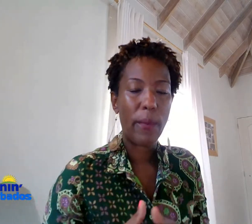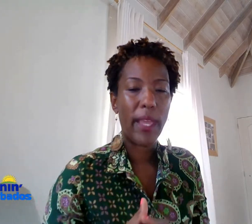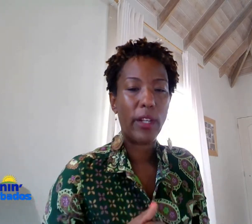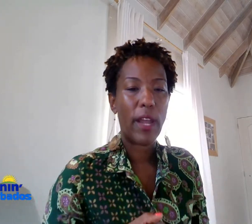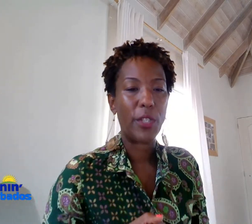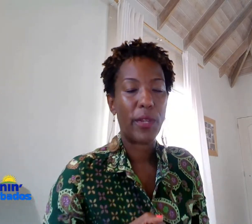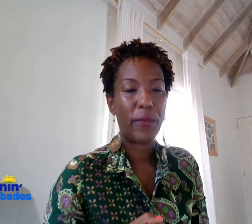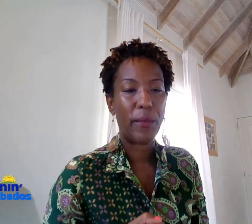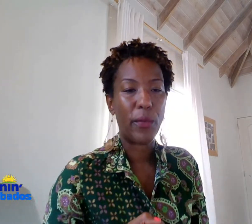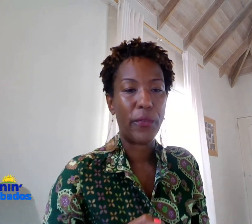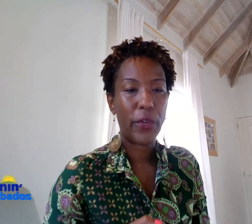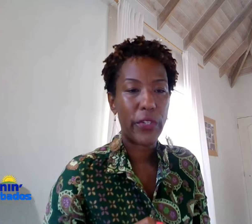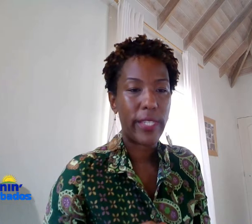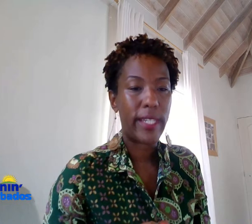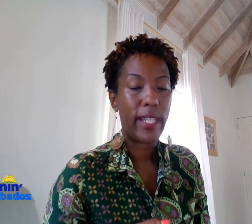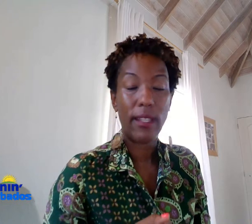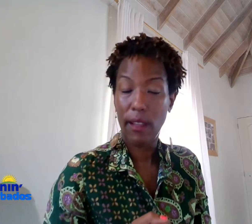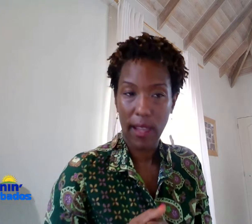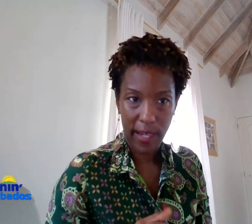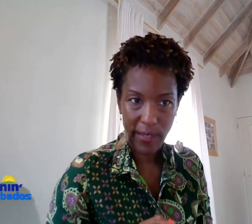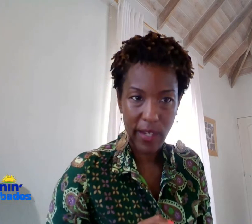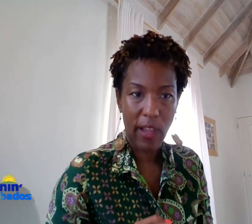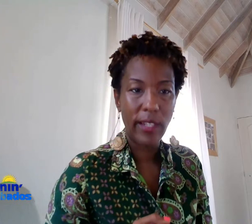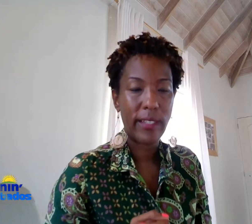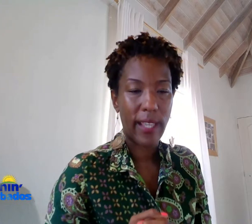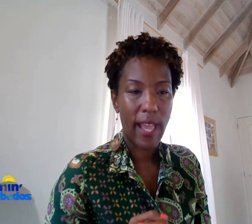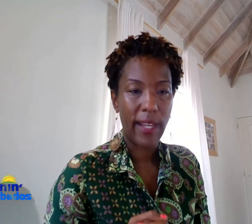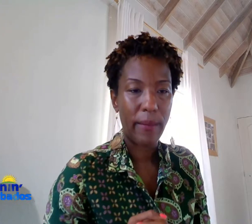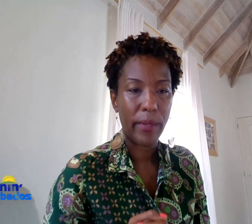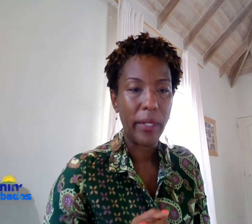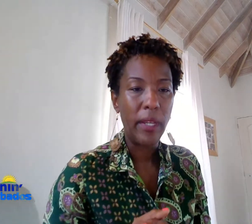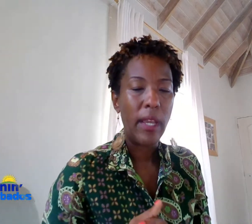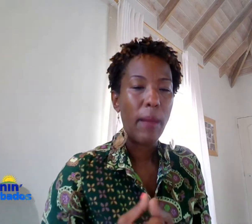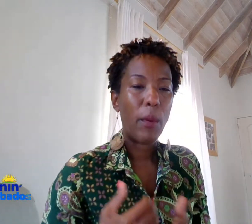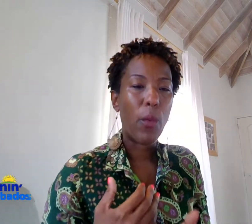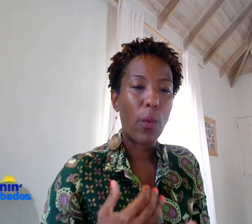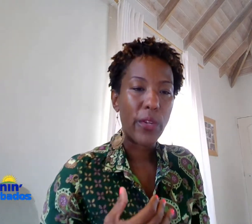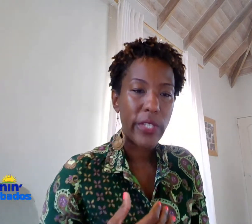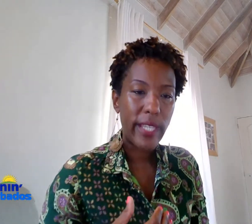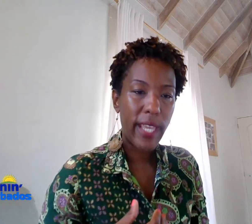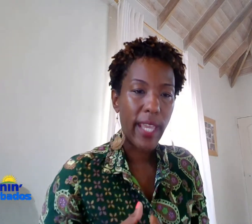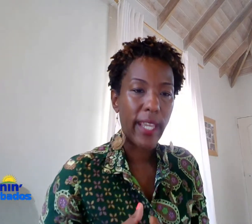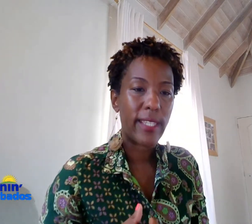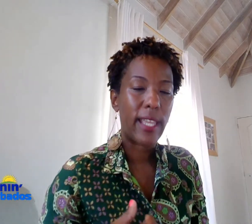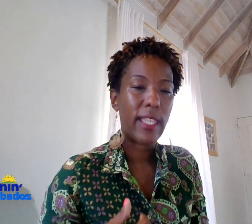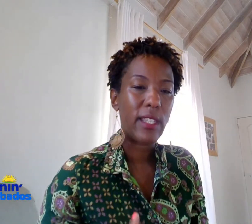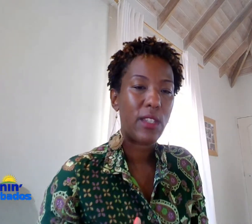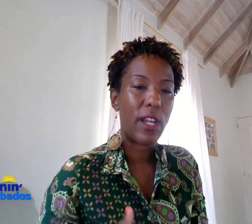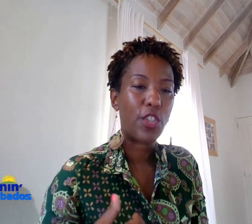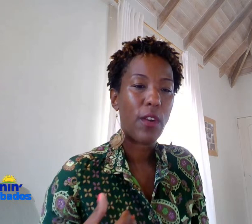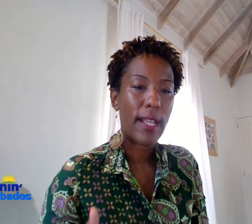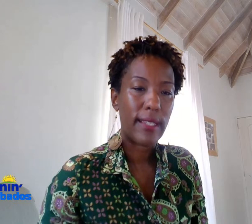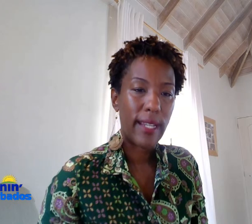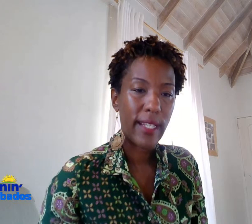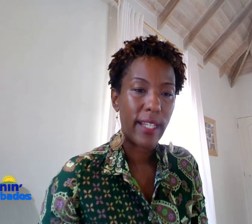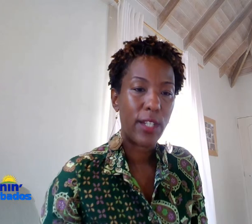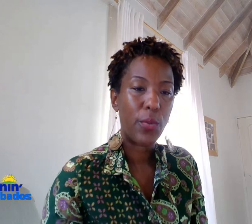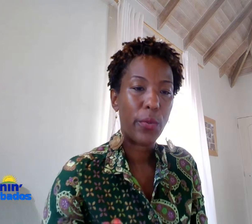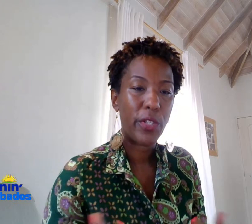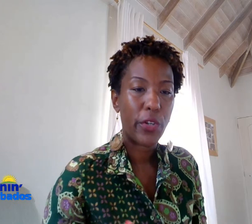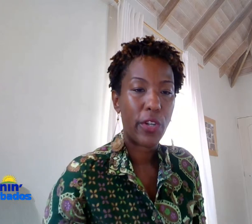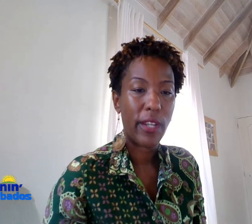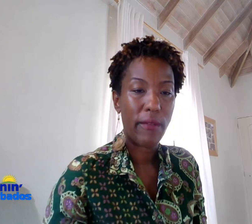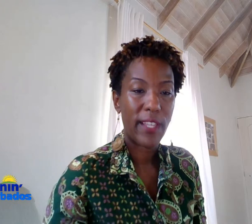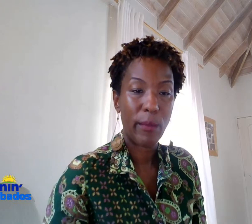about how many women graduate from university. It is a lot, it's a high number. But what we're seeing is that this is not